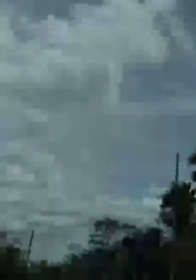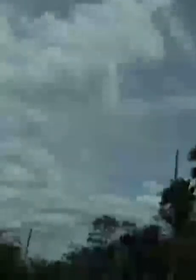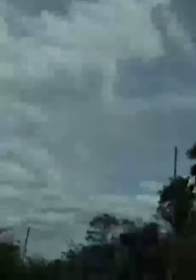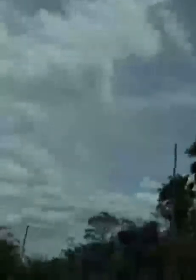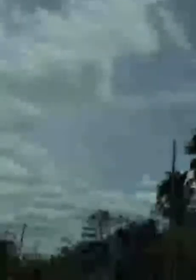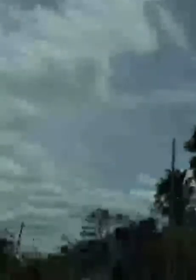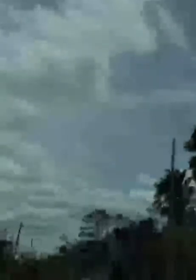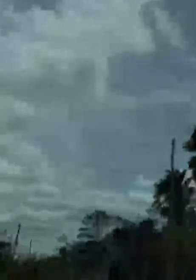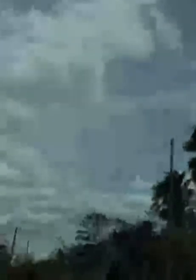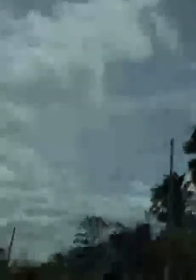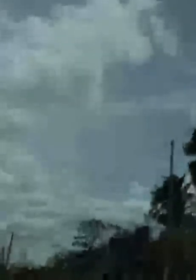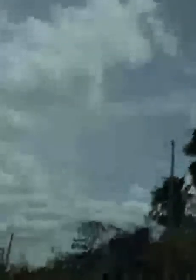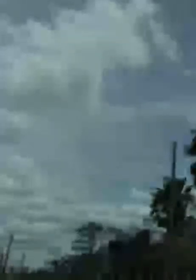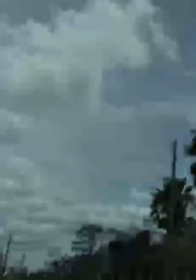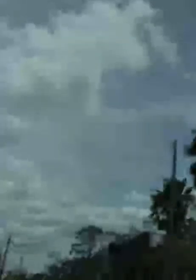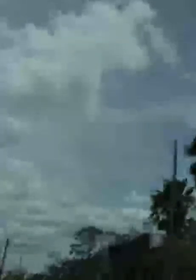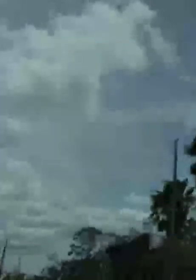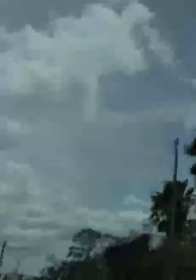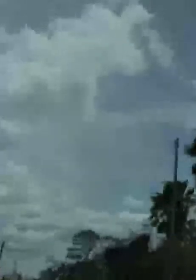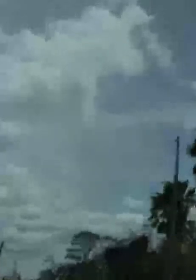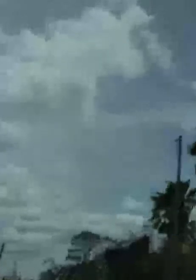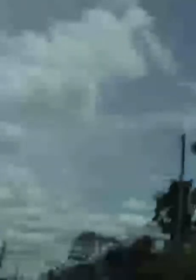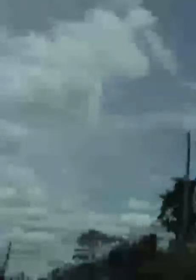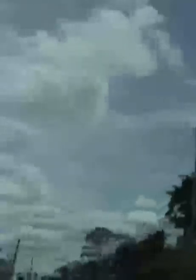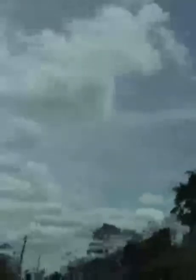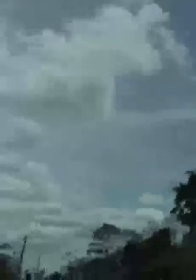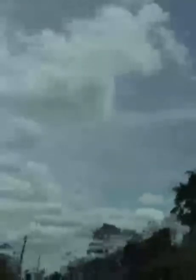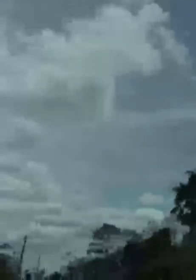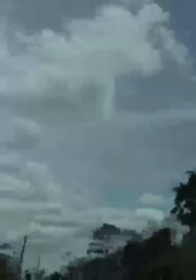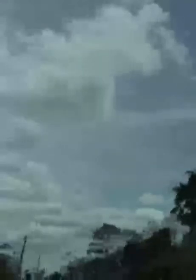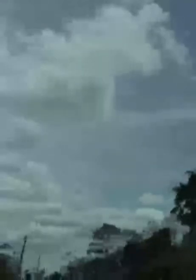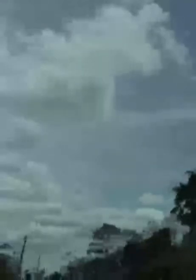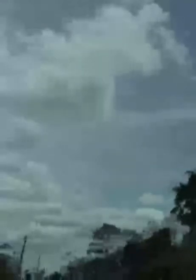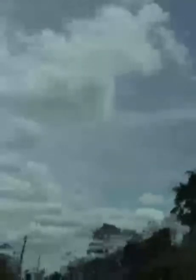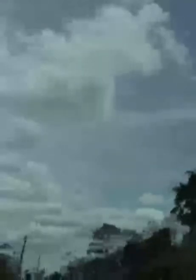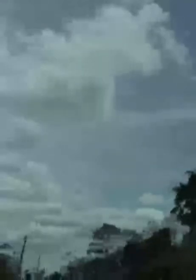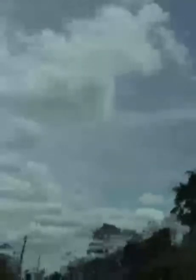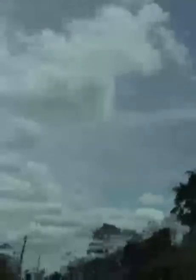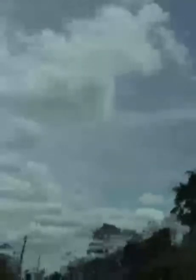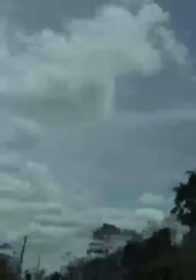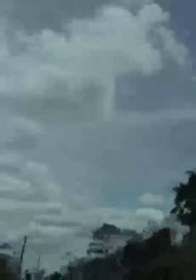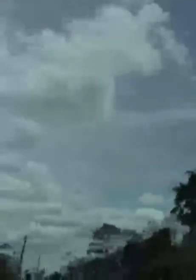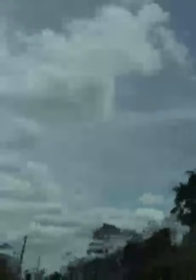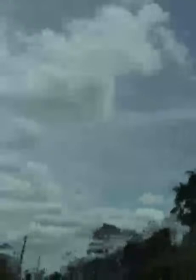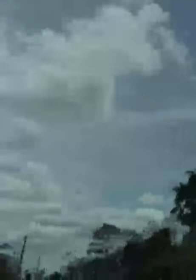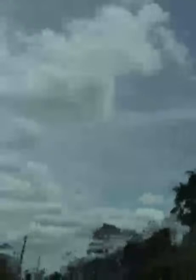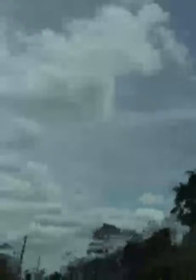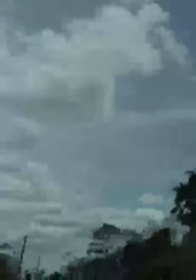signal out, and I'd imagine that's very compromised at this point.